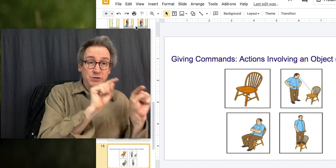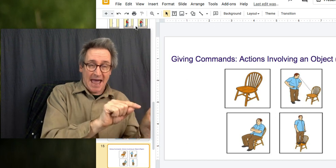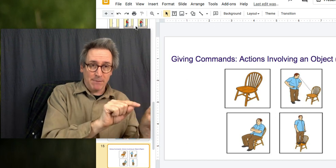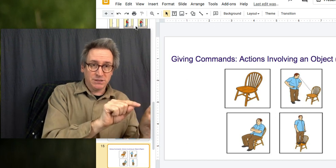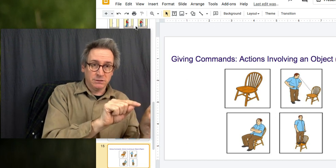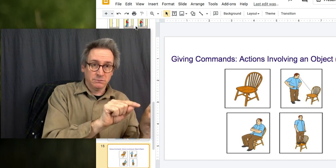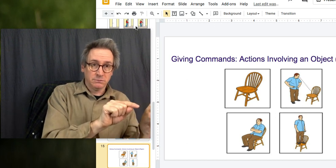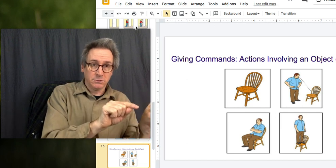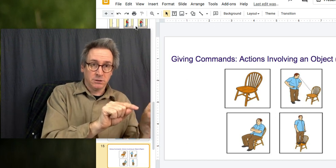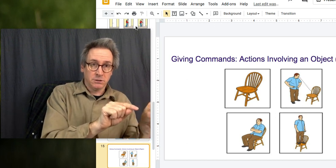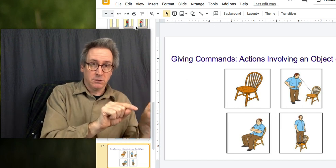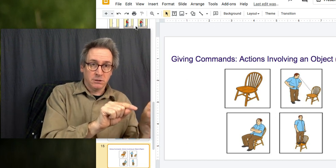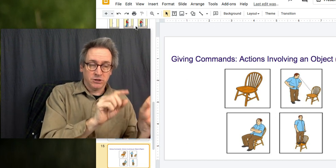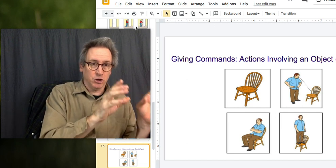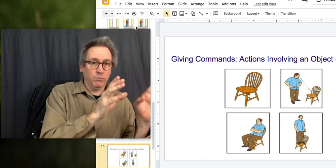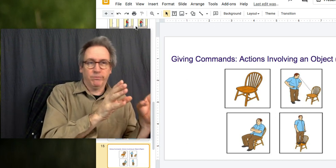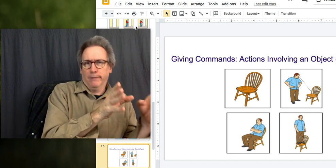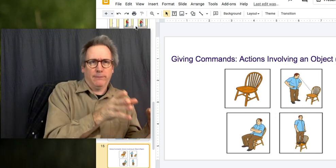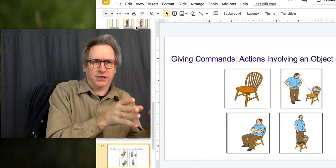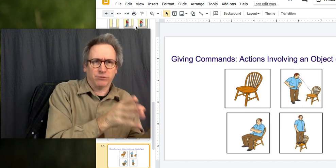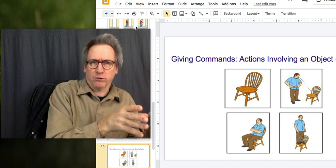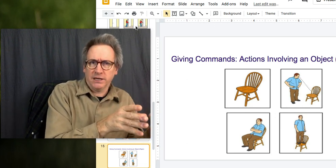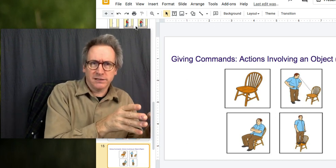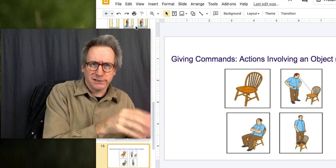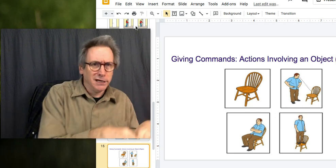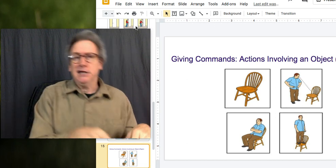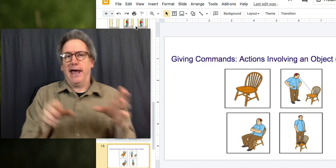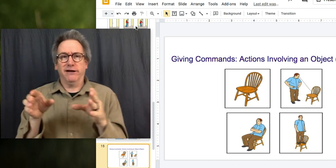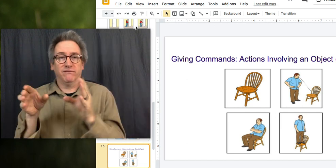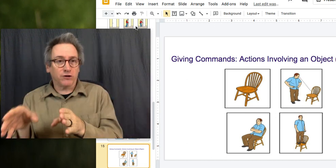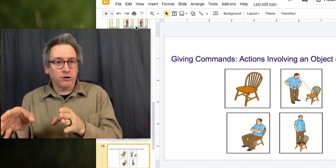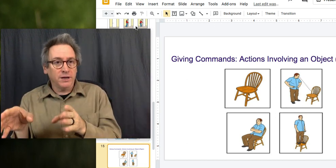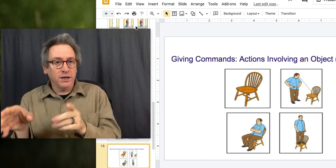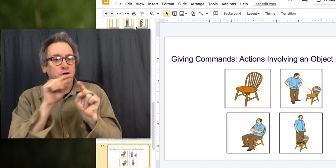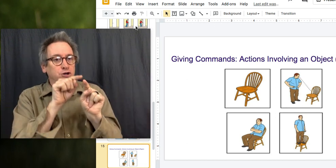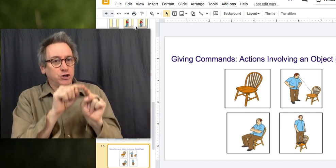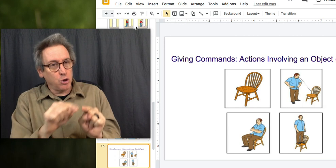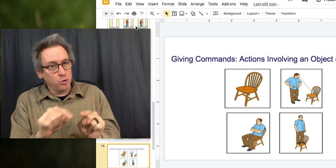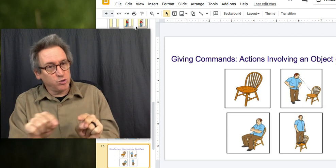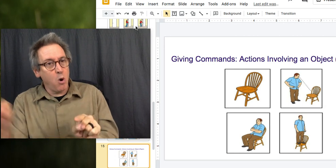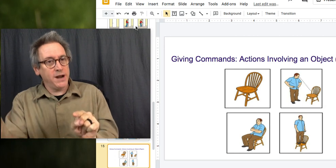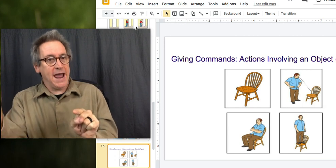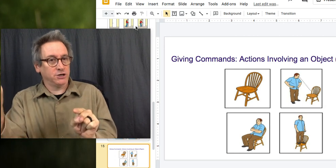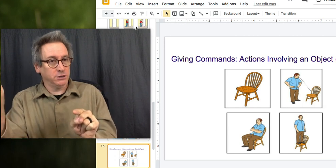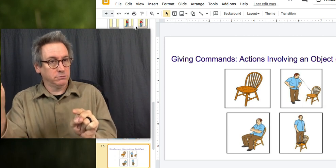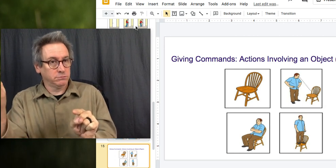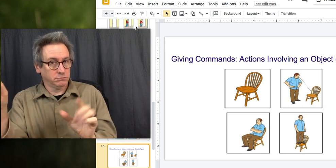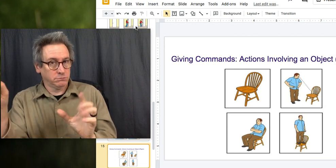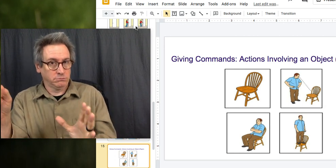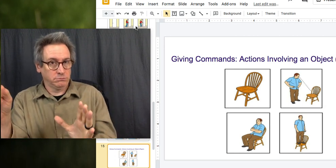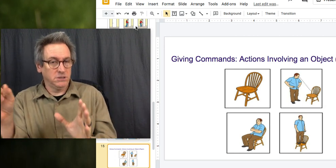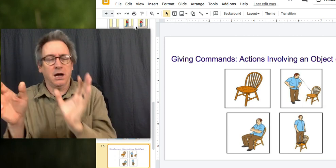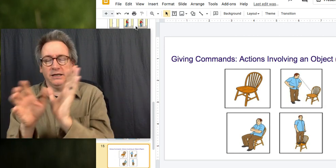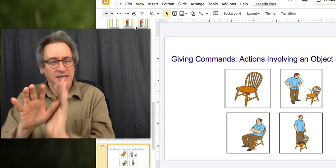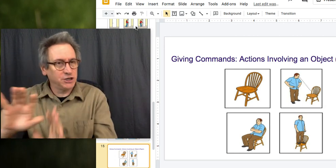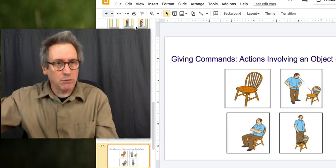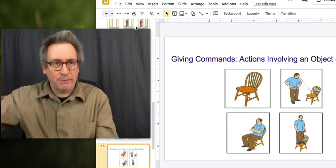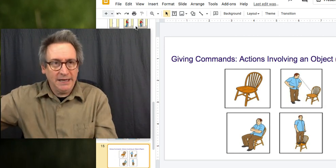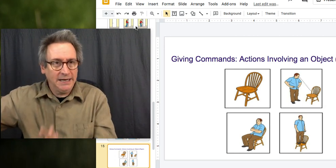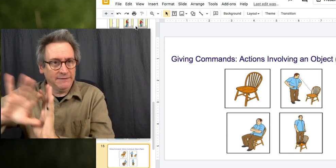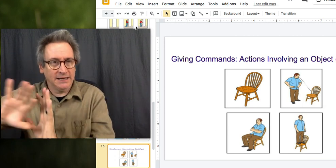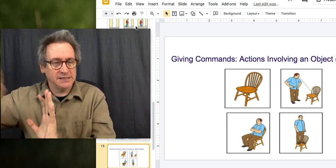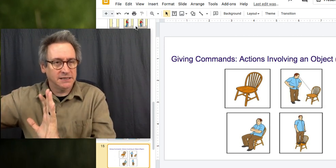2 taps to show object permanence, and a verb shows one action, unless